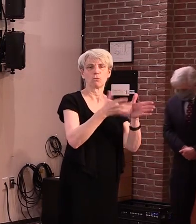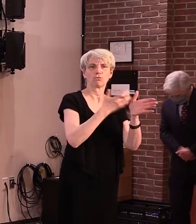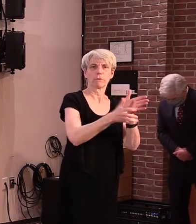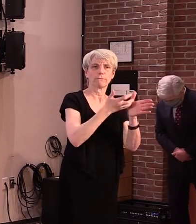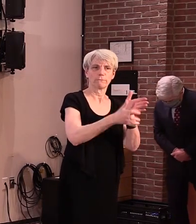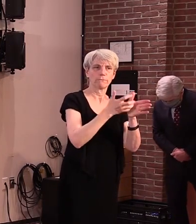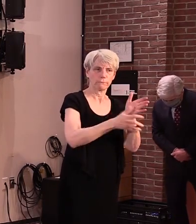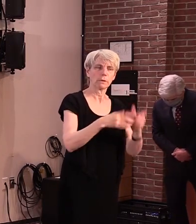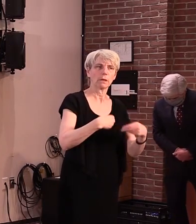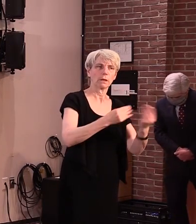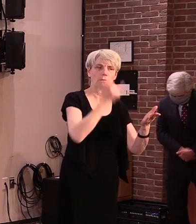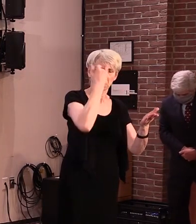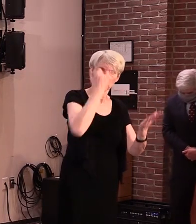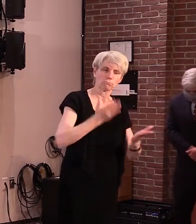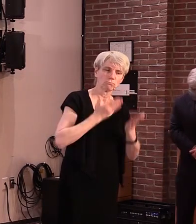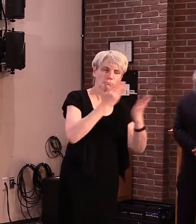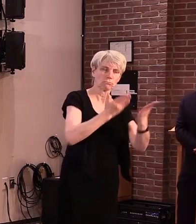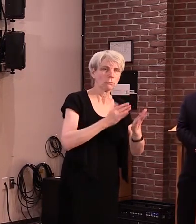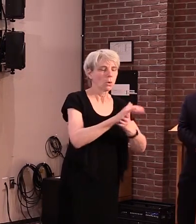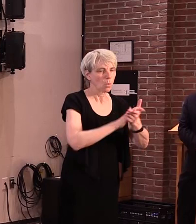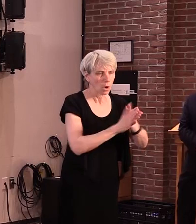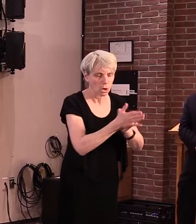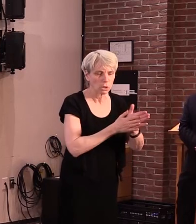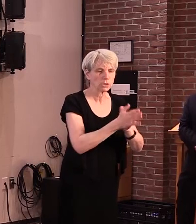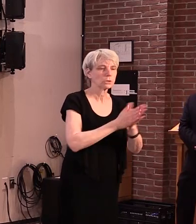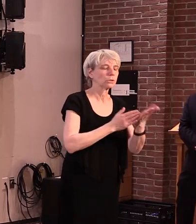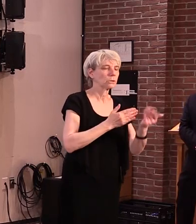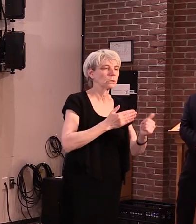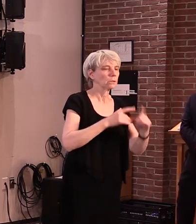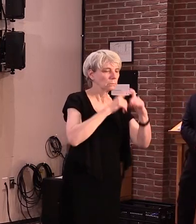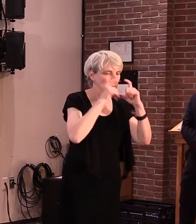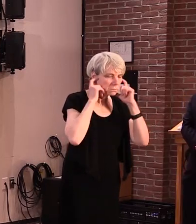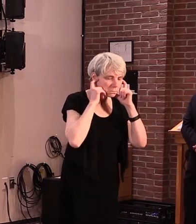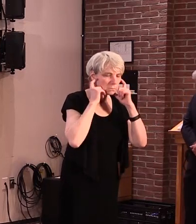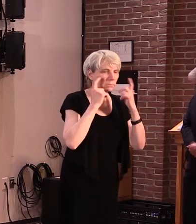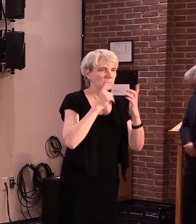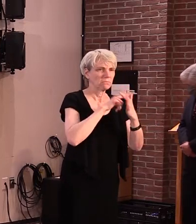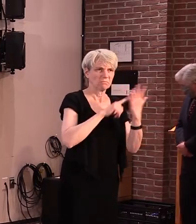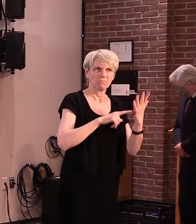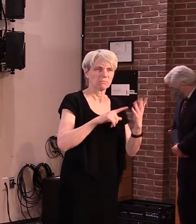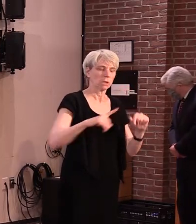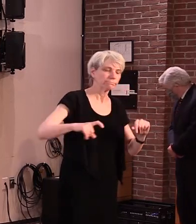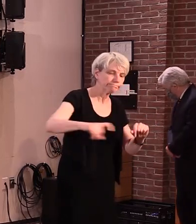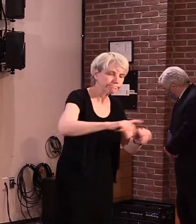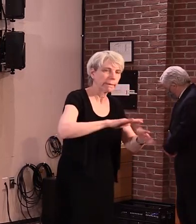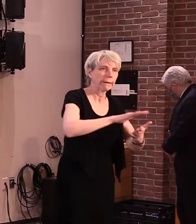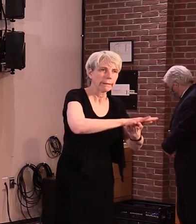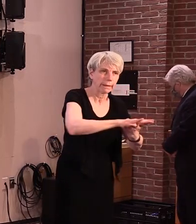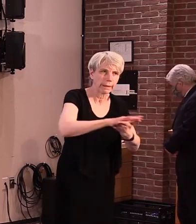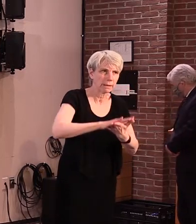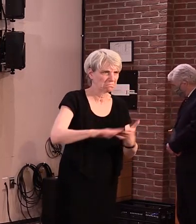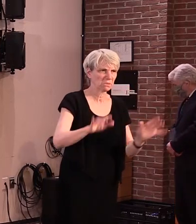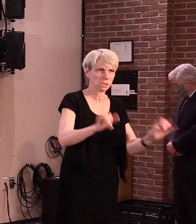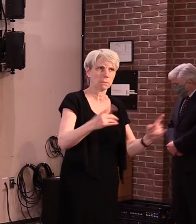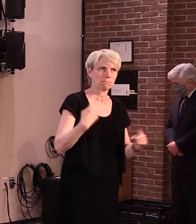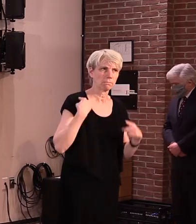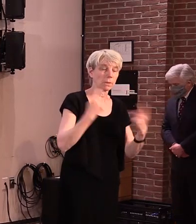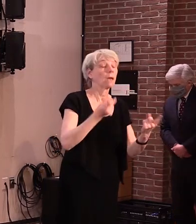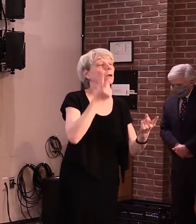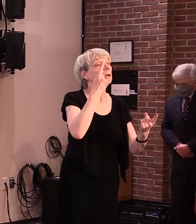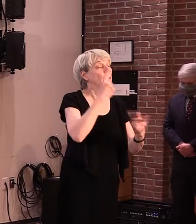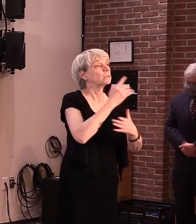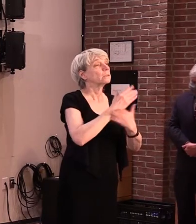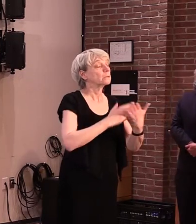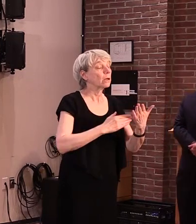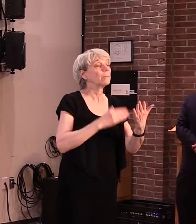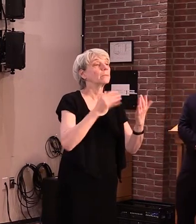the basic ideas of hygiene and sanitation and so forth. We are starting to see states work on, I